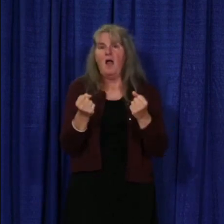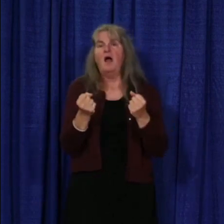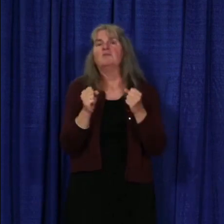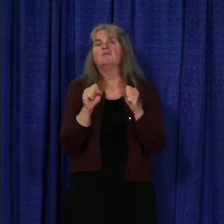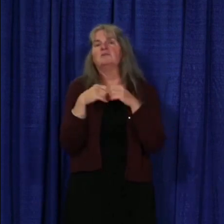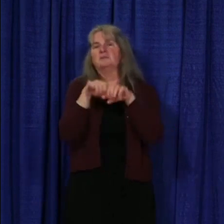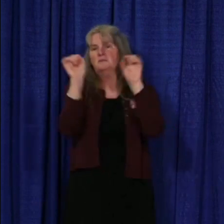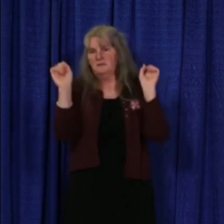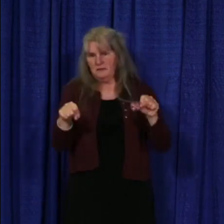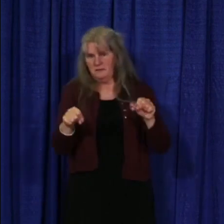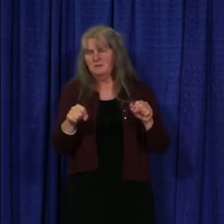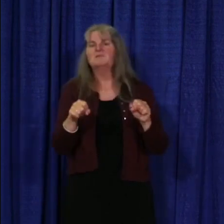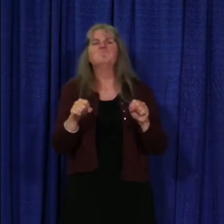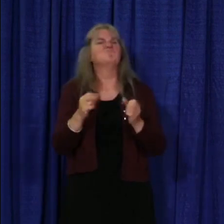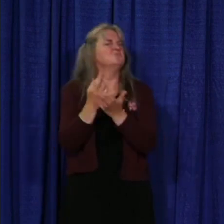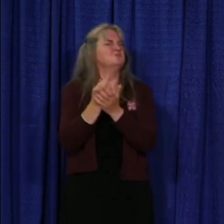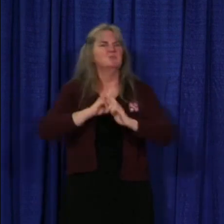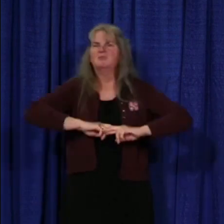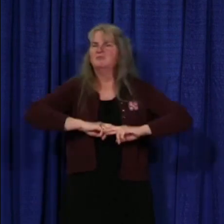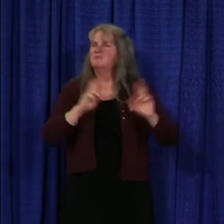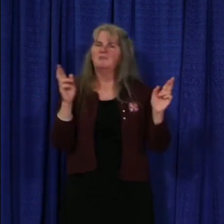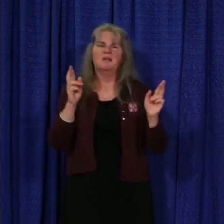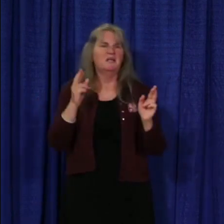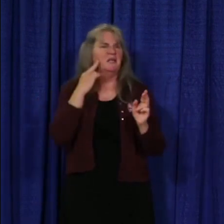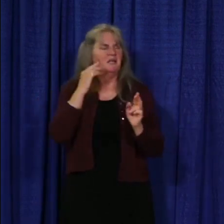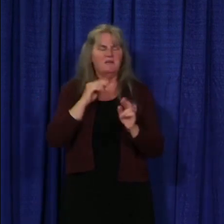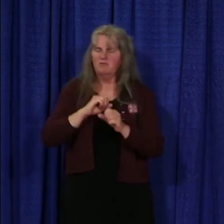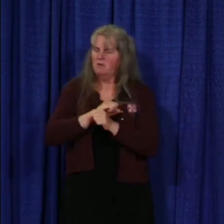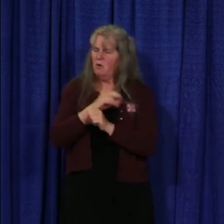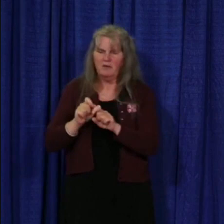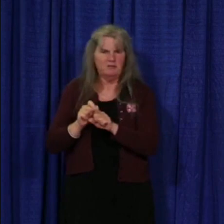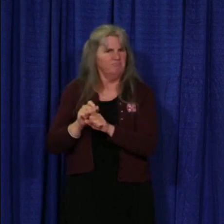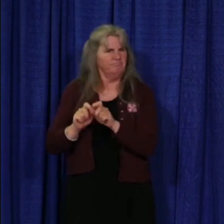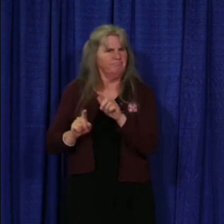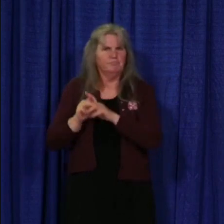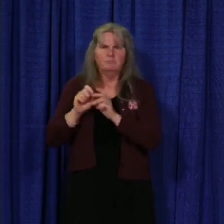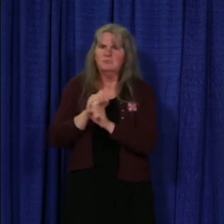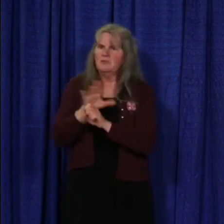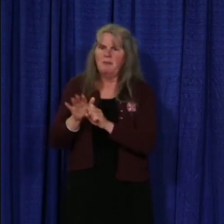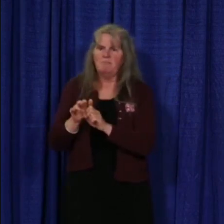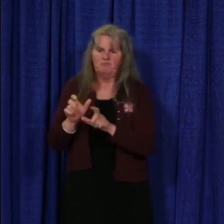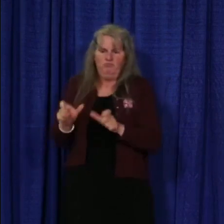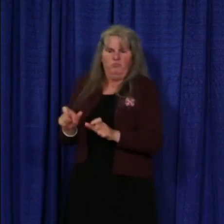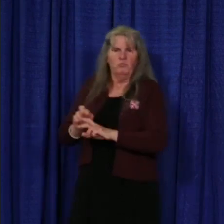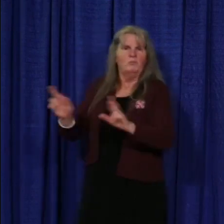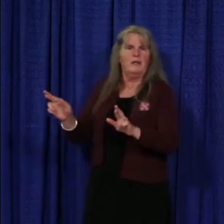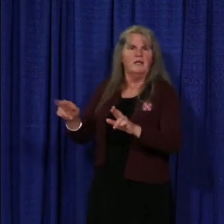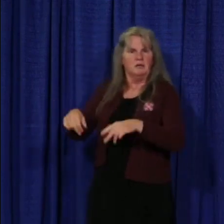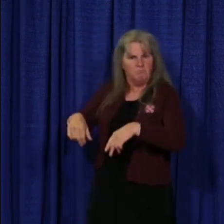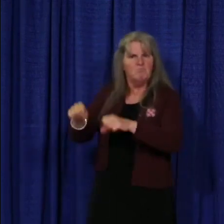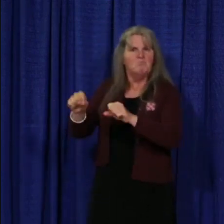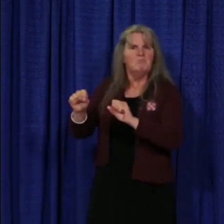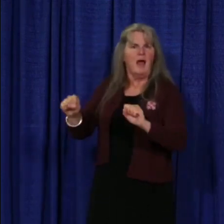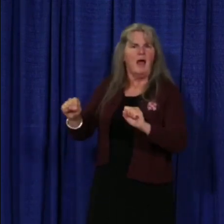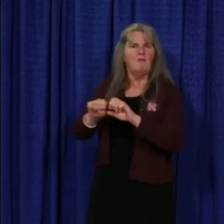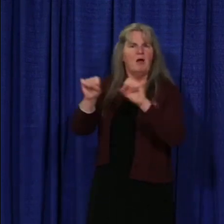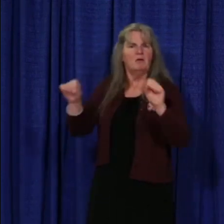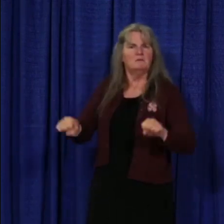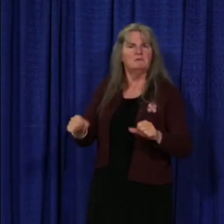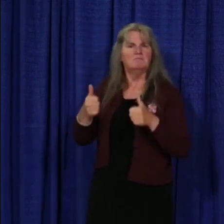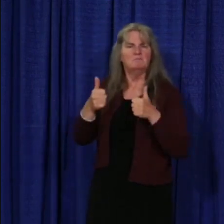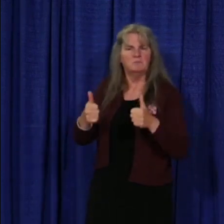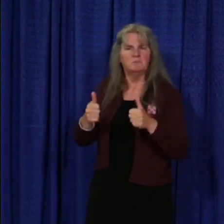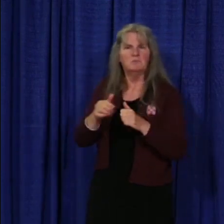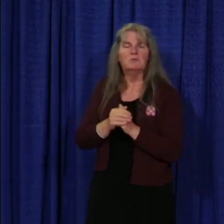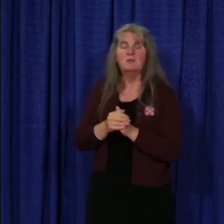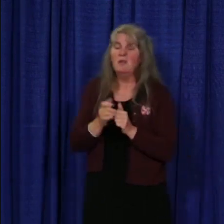and in our capacity to respond to an outbreak. We've had the time and the advantage as being a small